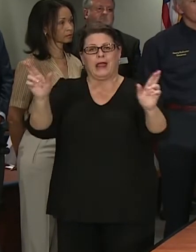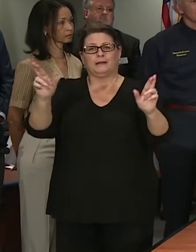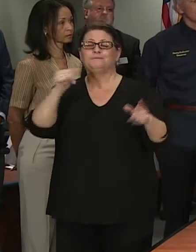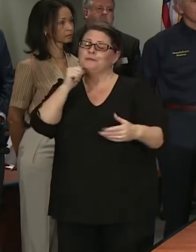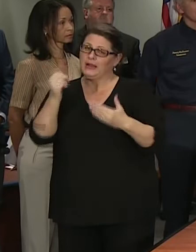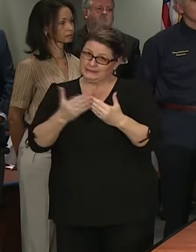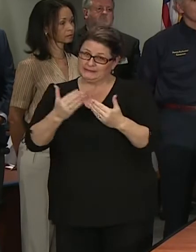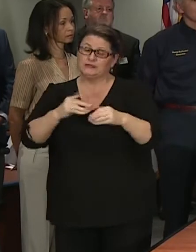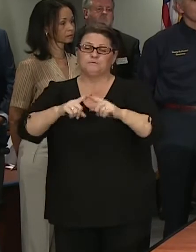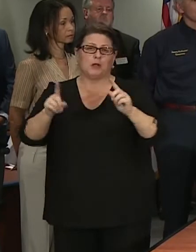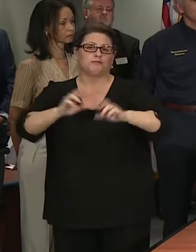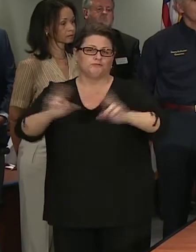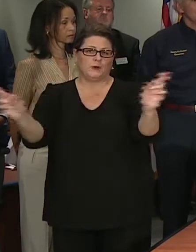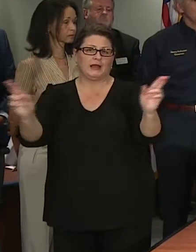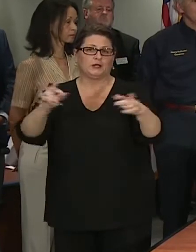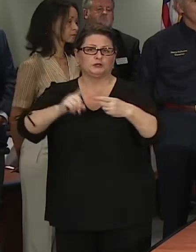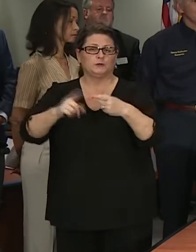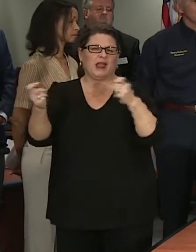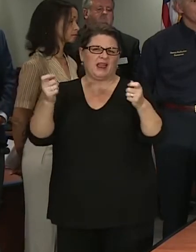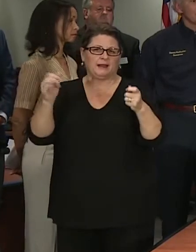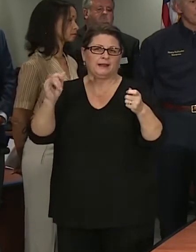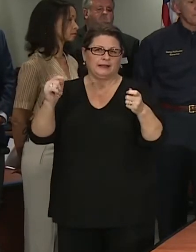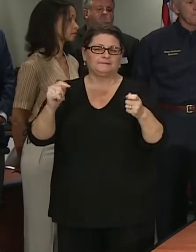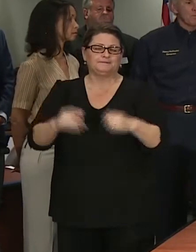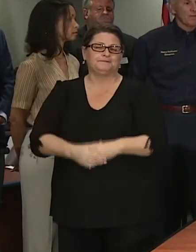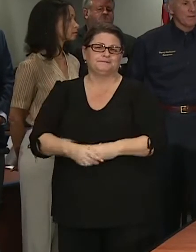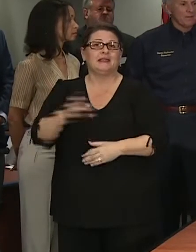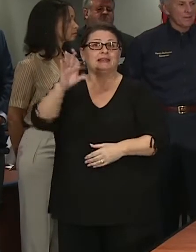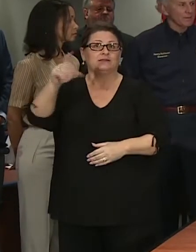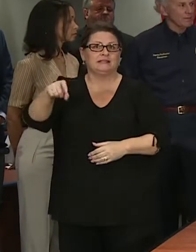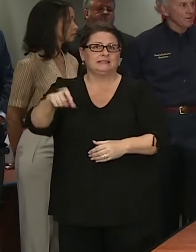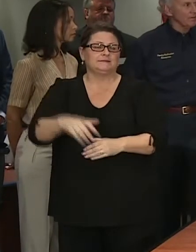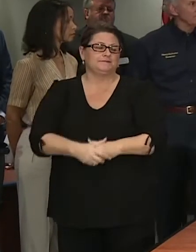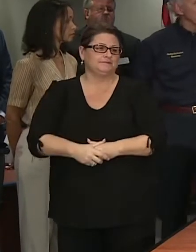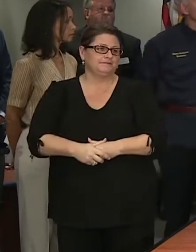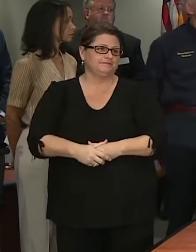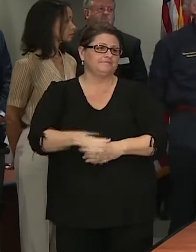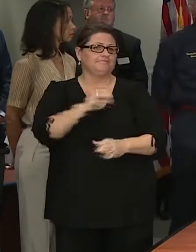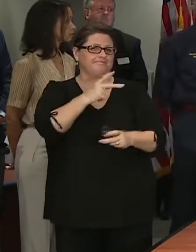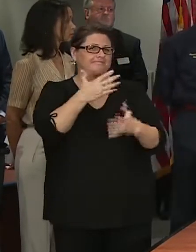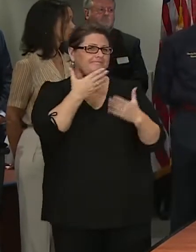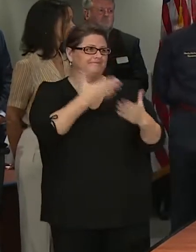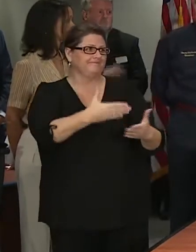ready to deal with this when it comes. Thank you. Thank you, Dr. Cawley. Joe.